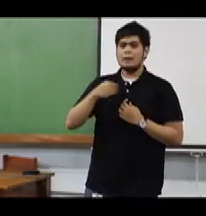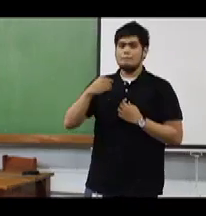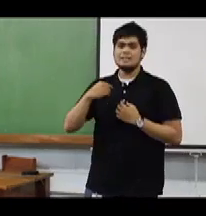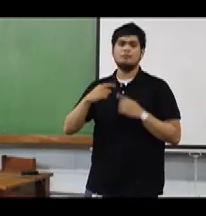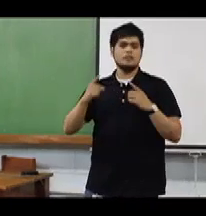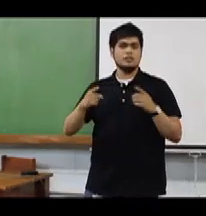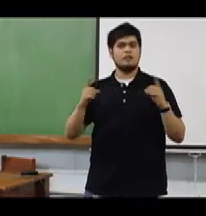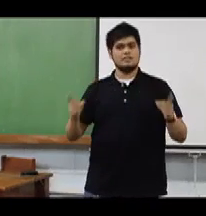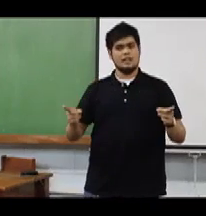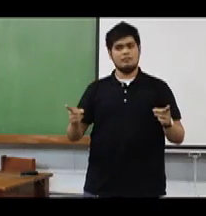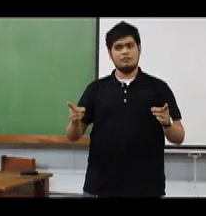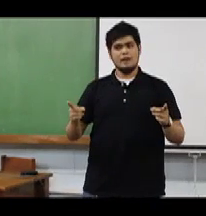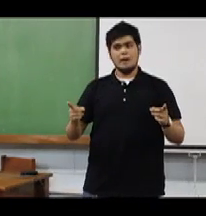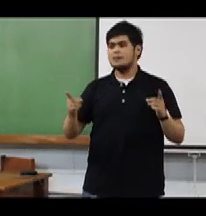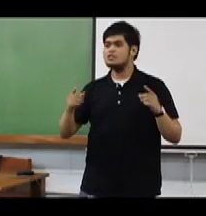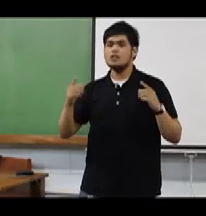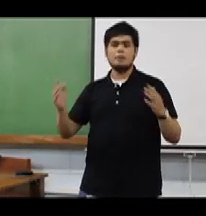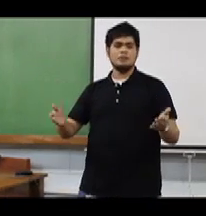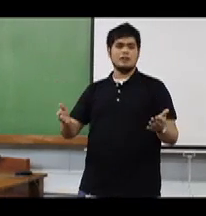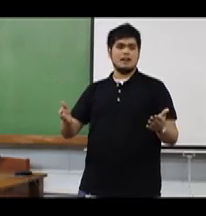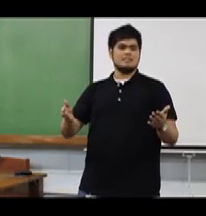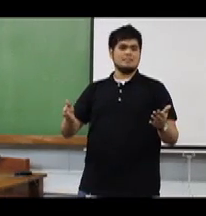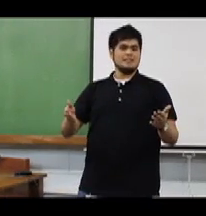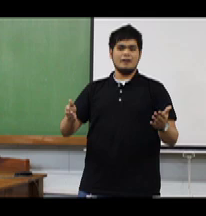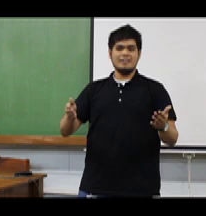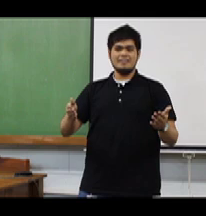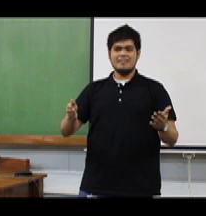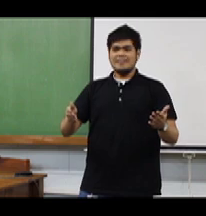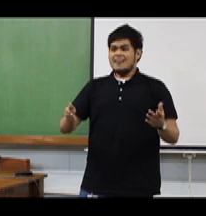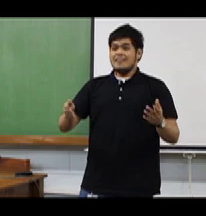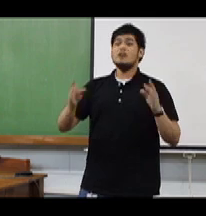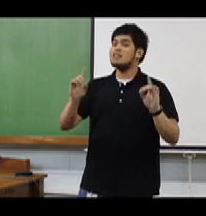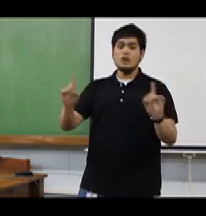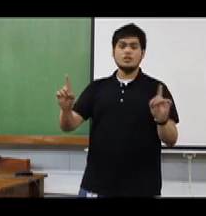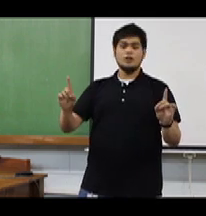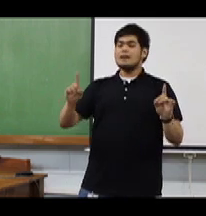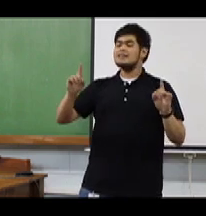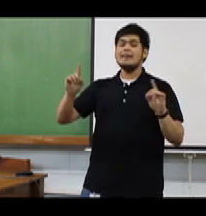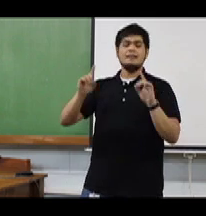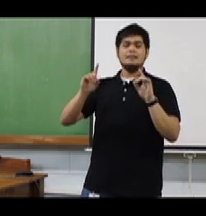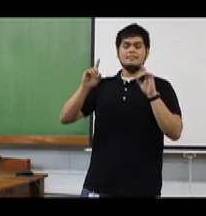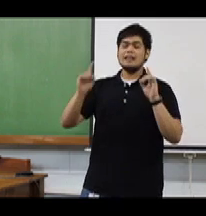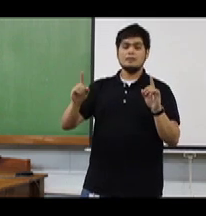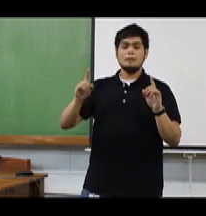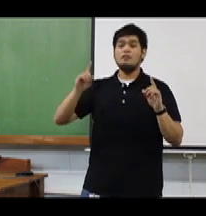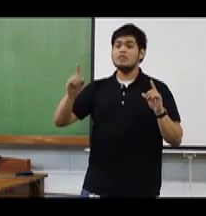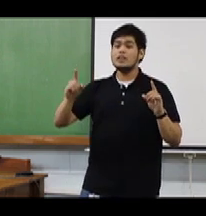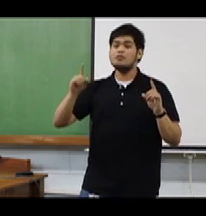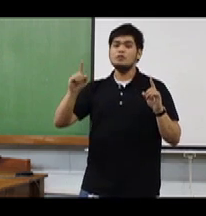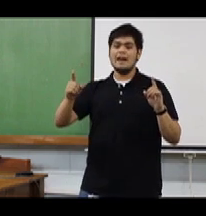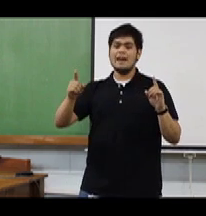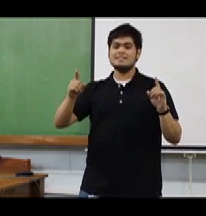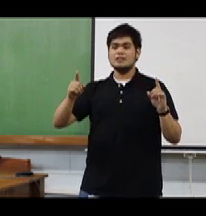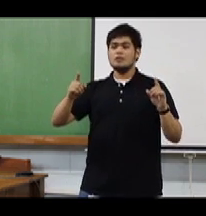Means voting for yourself. Because it's all about you guys, diba? That's it also. Kasi, that voting for you guys, voting